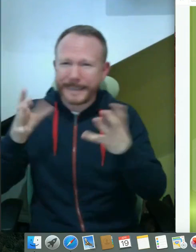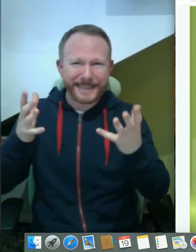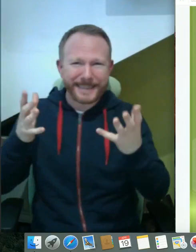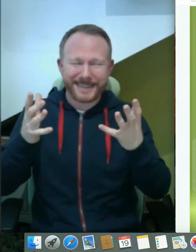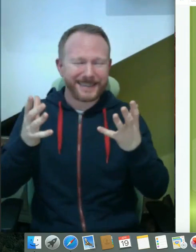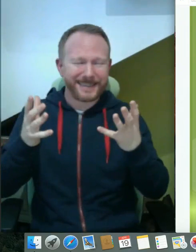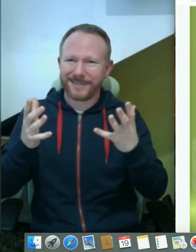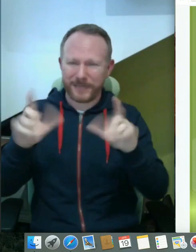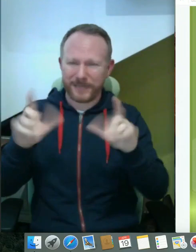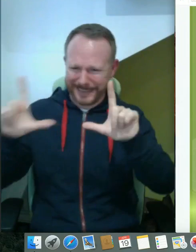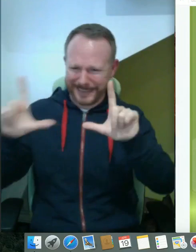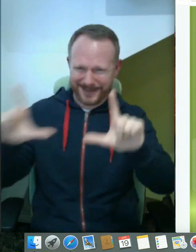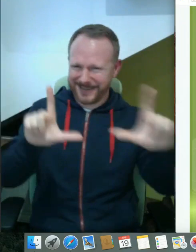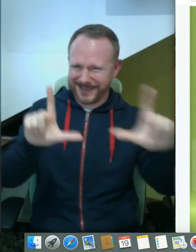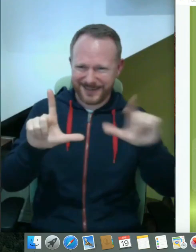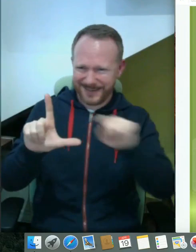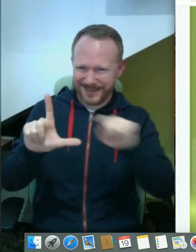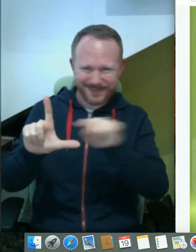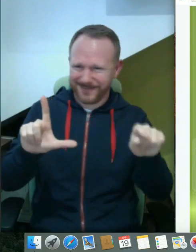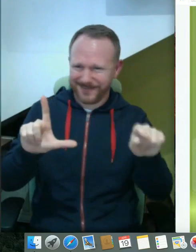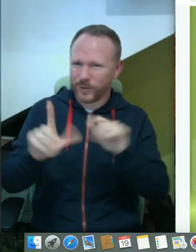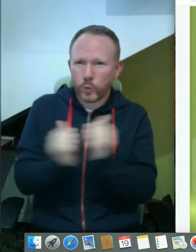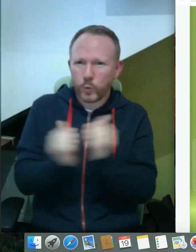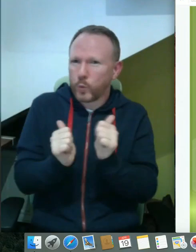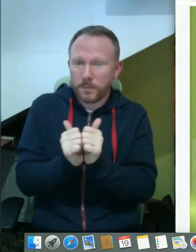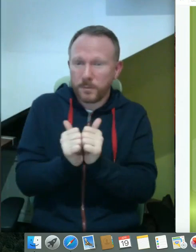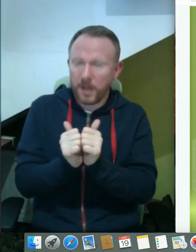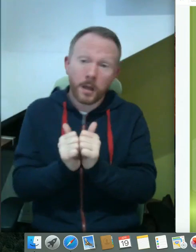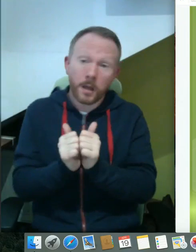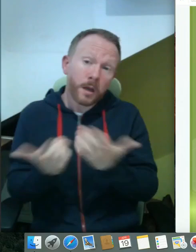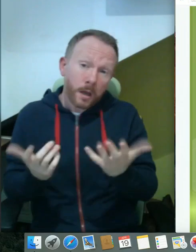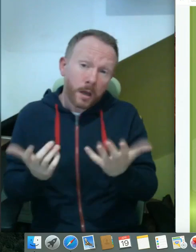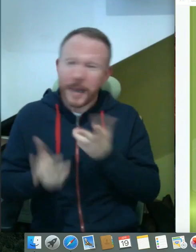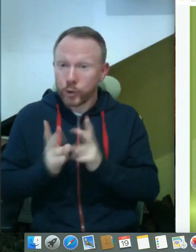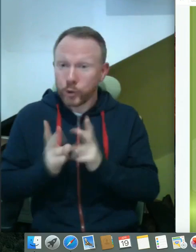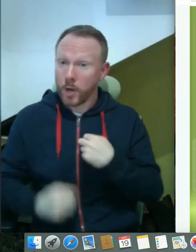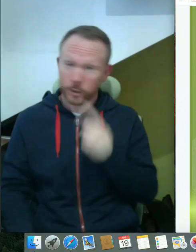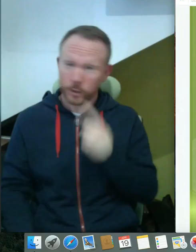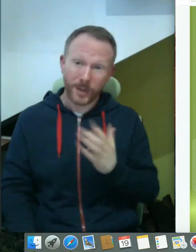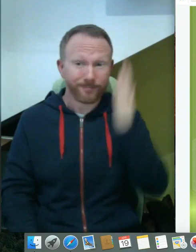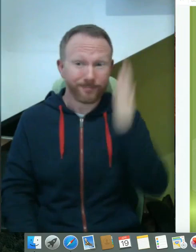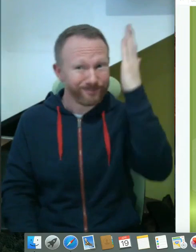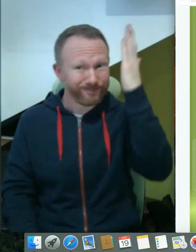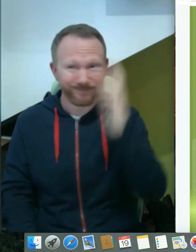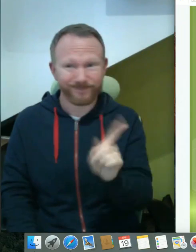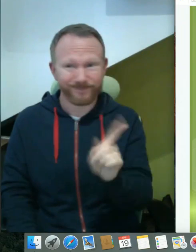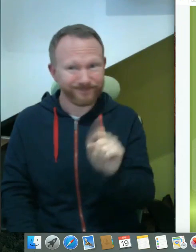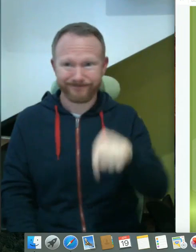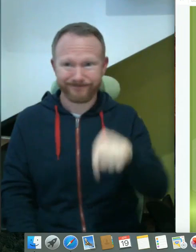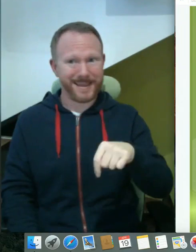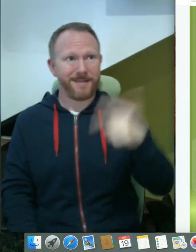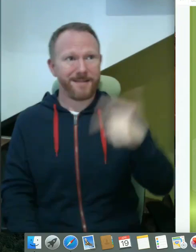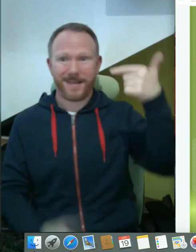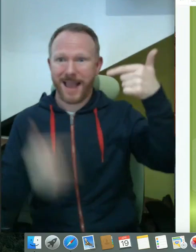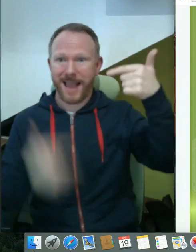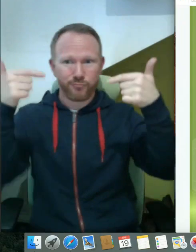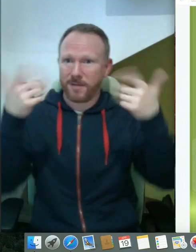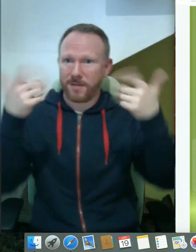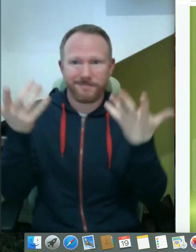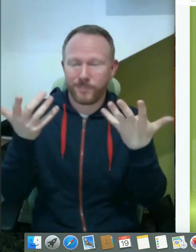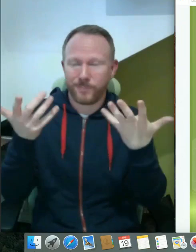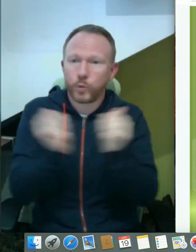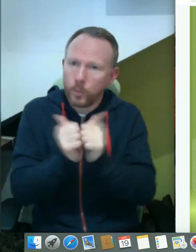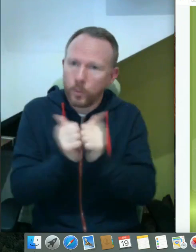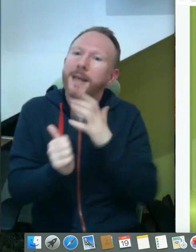the police officers or the investigating officers to supply another camera so that both parties can